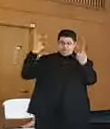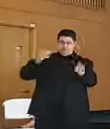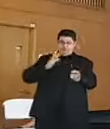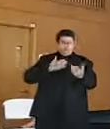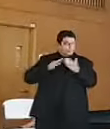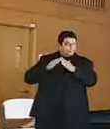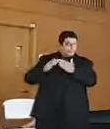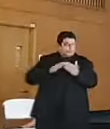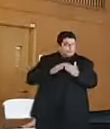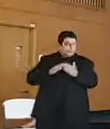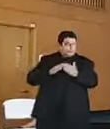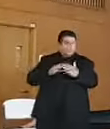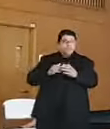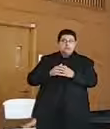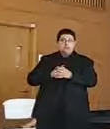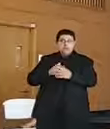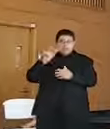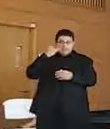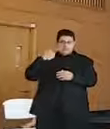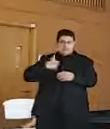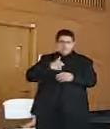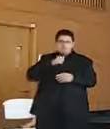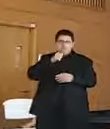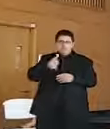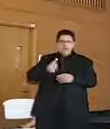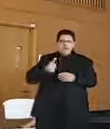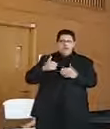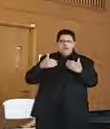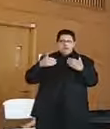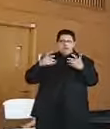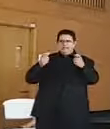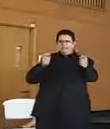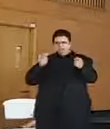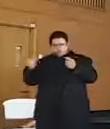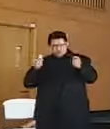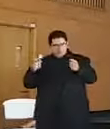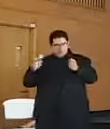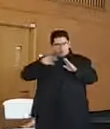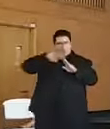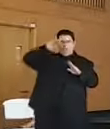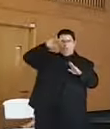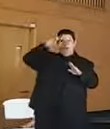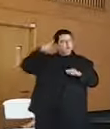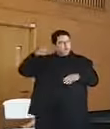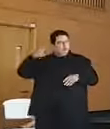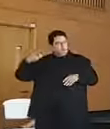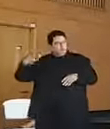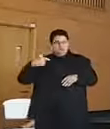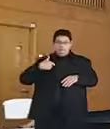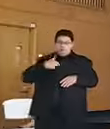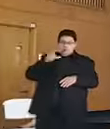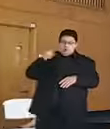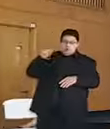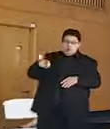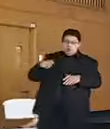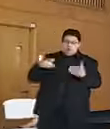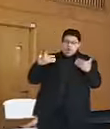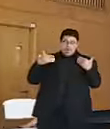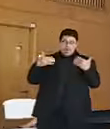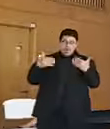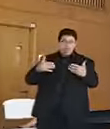been before. And if we do not get COVID under control, then we will have to take measures that